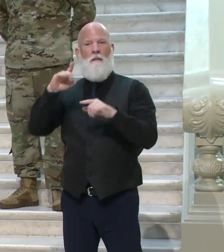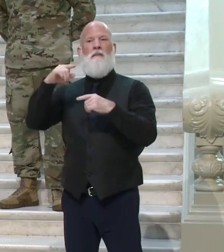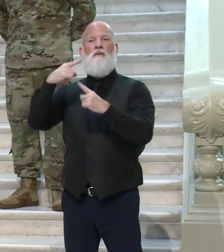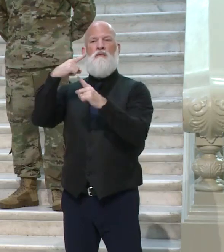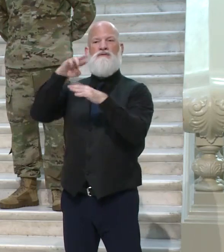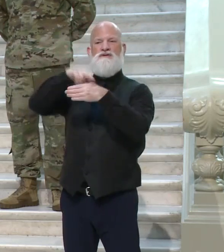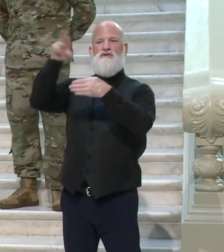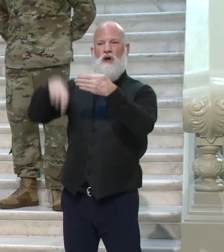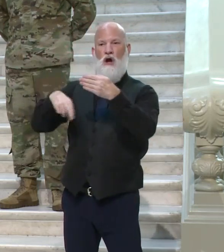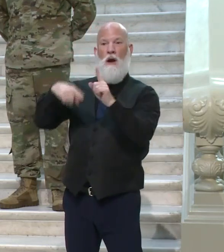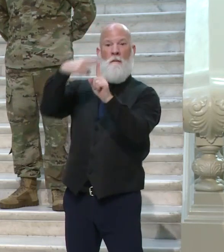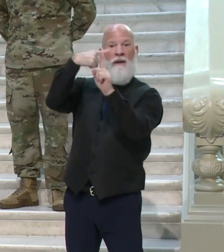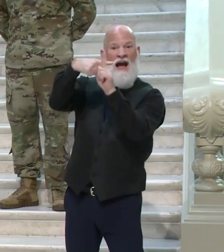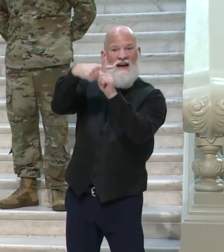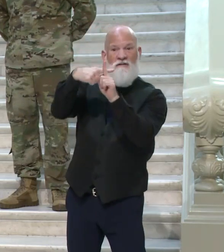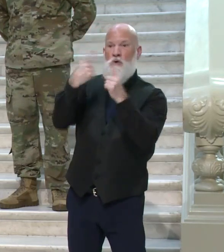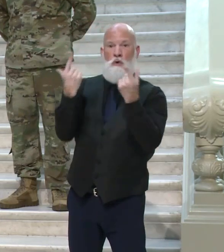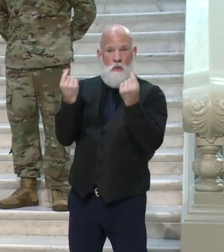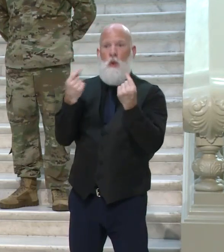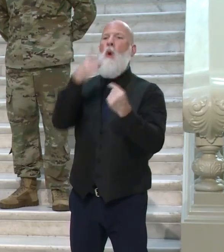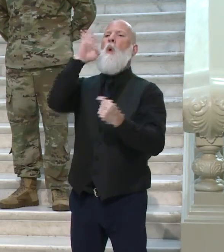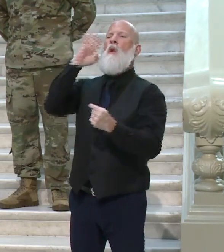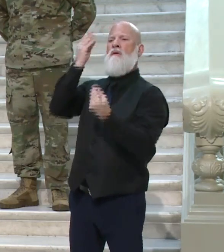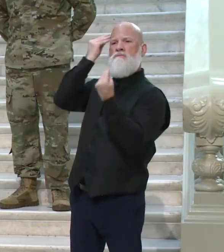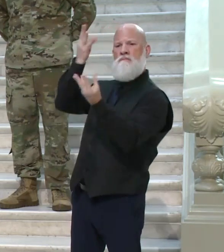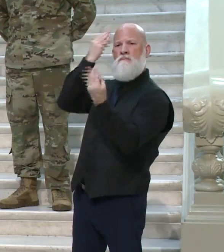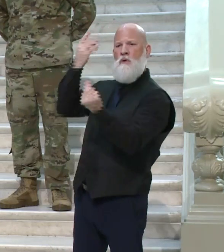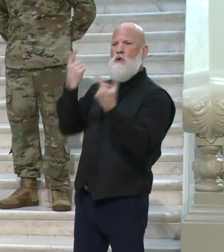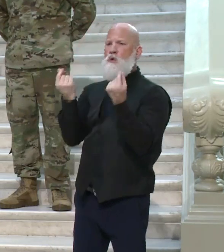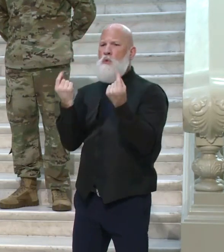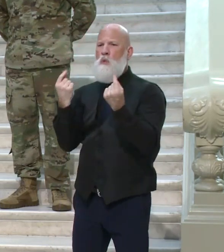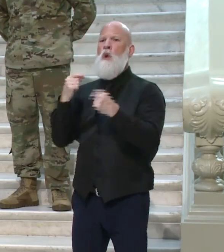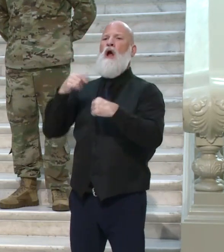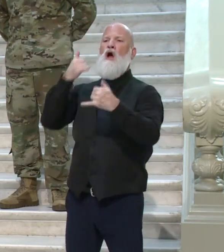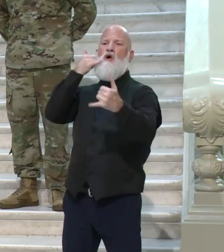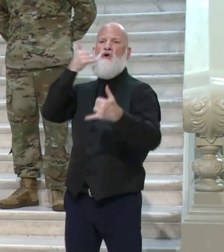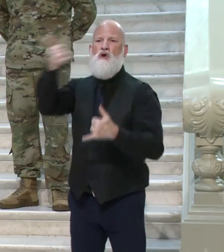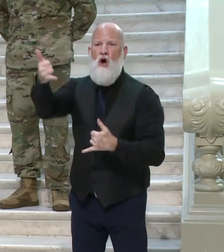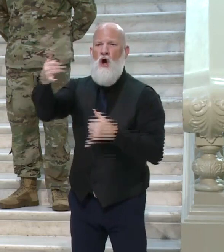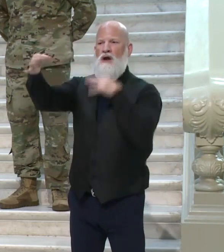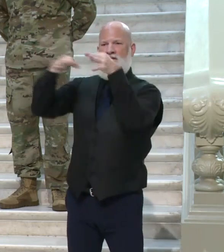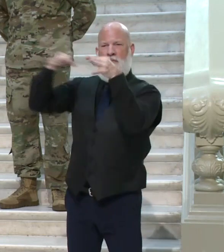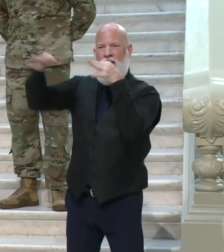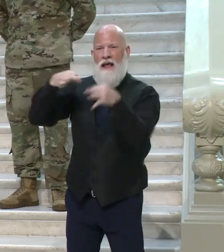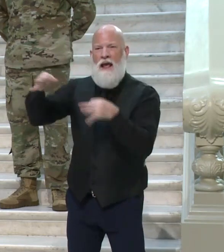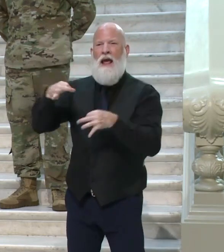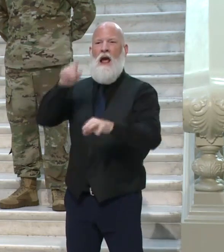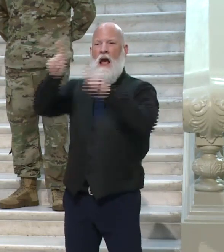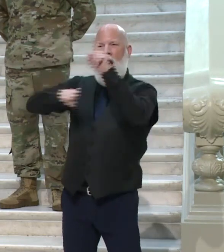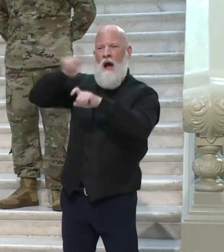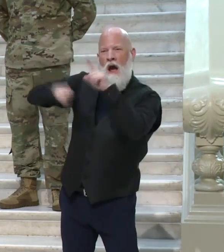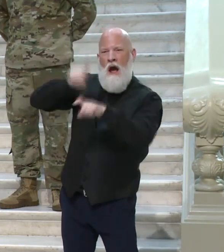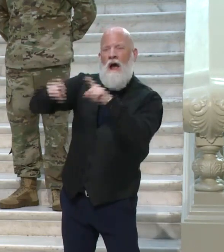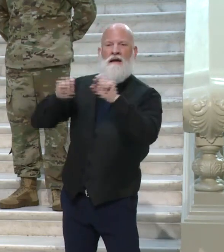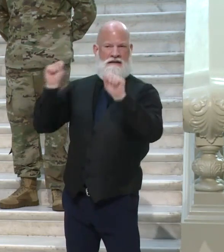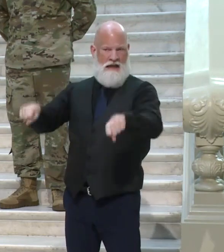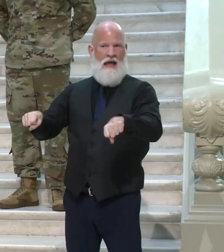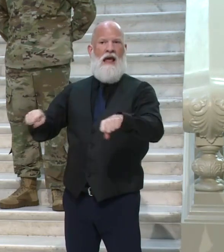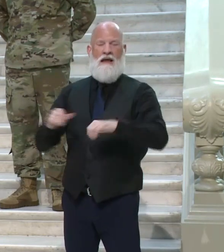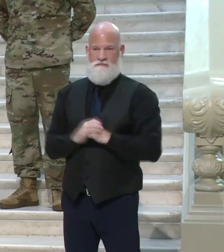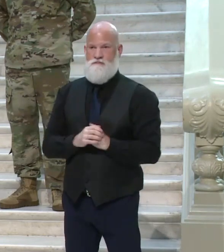emergency, local public health test sites across Georgia have collected more than 32,000 specimens for